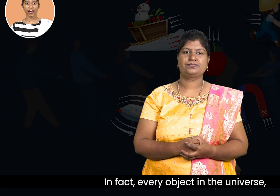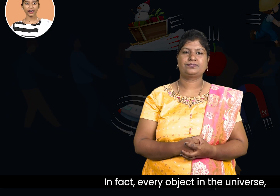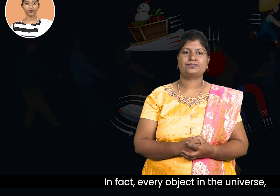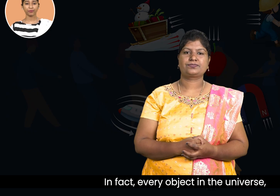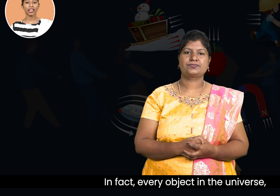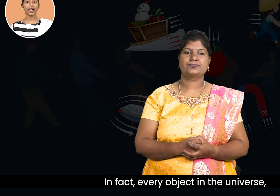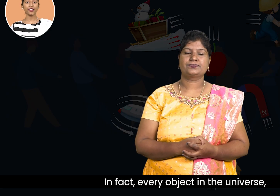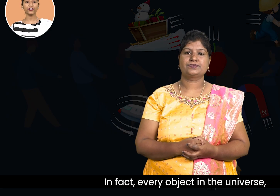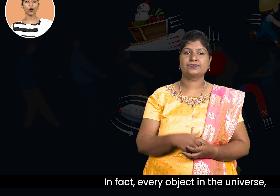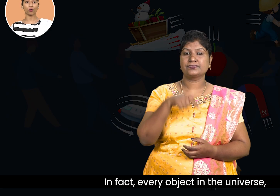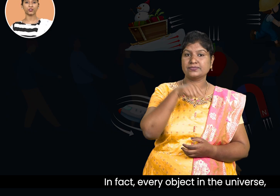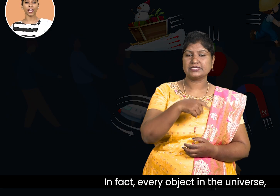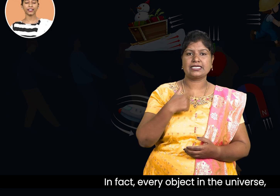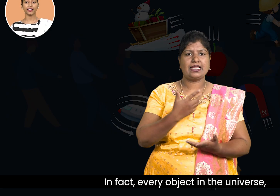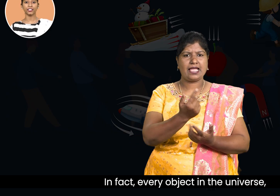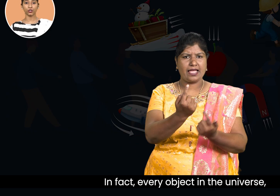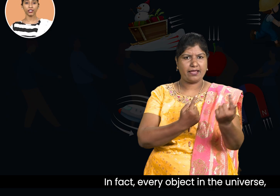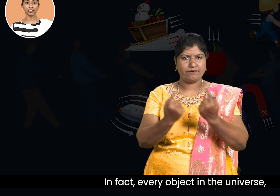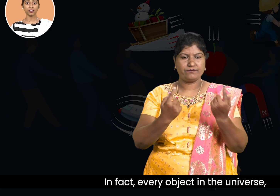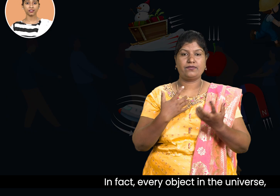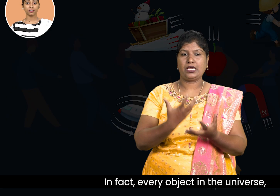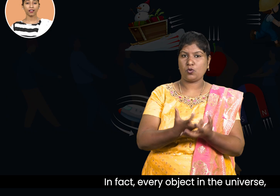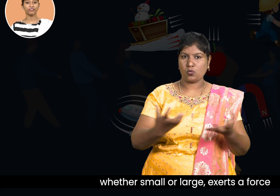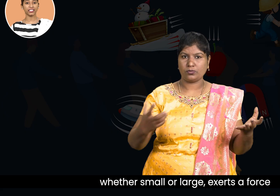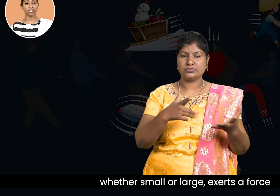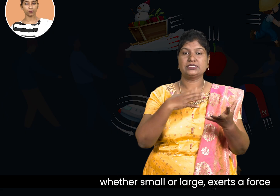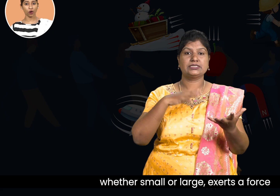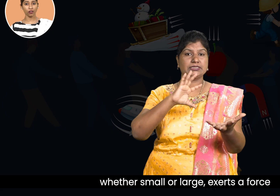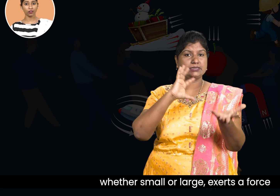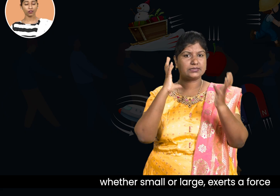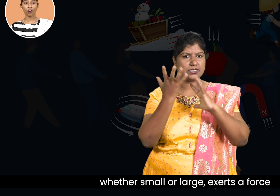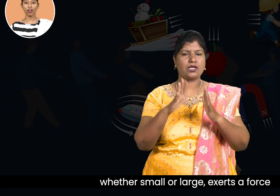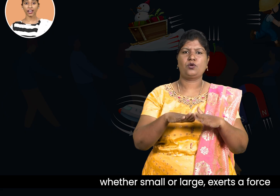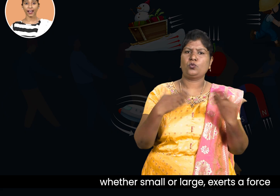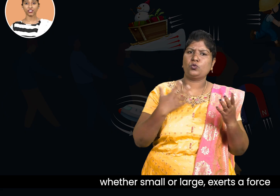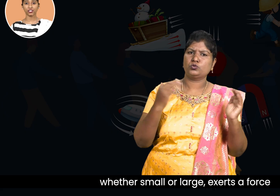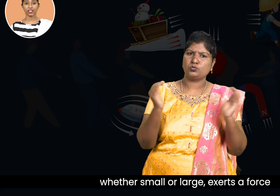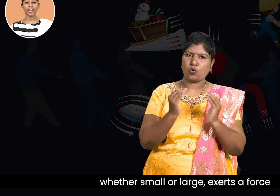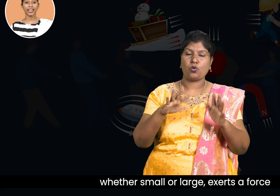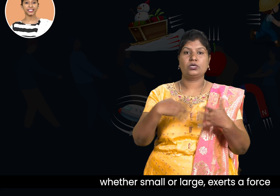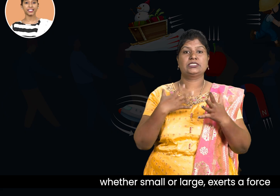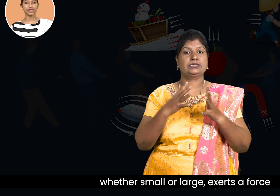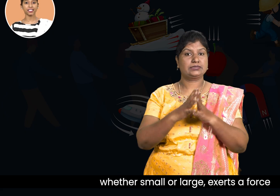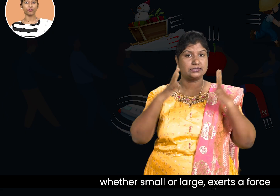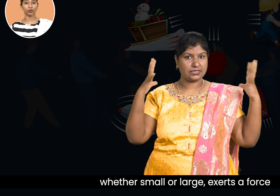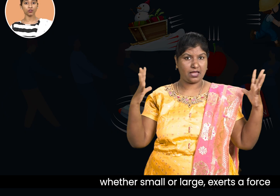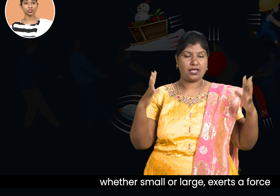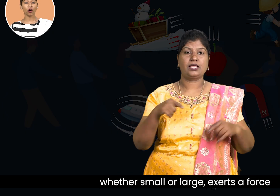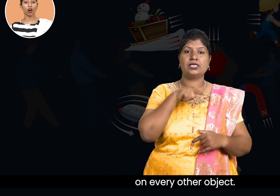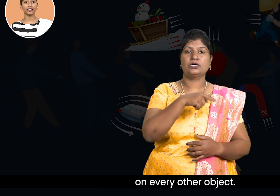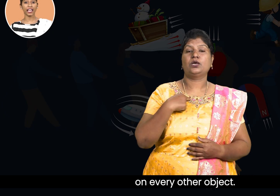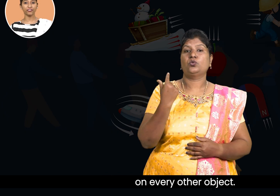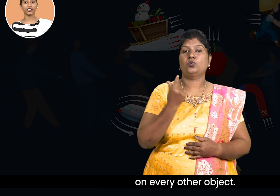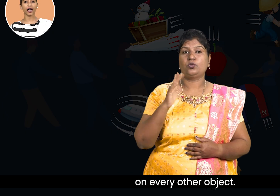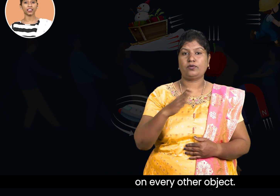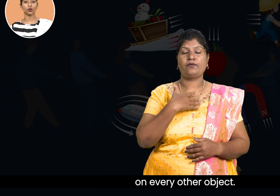In fact, every object in the universe, whether small or large, exerts a force